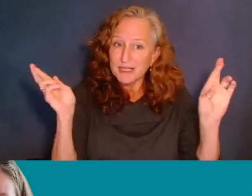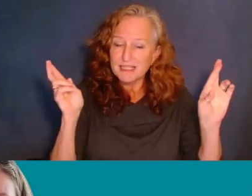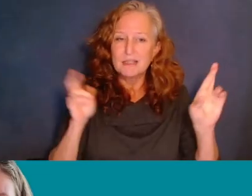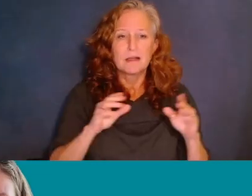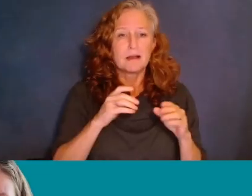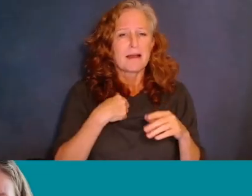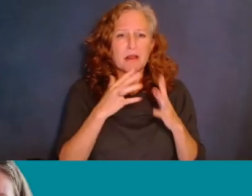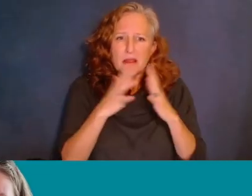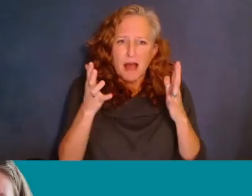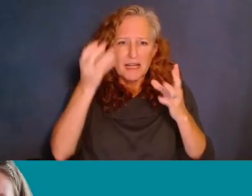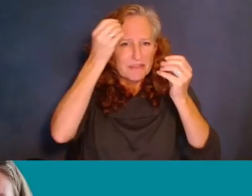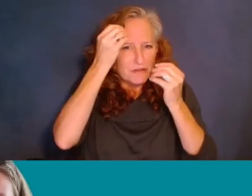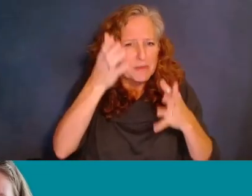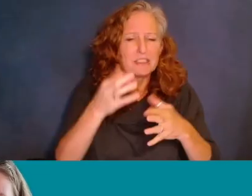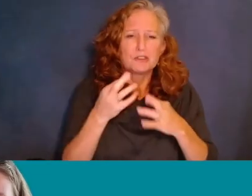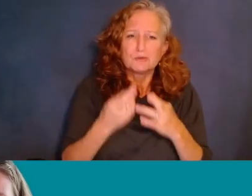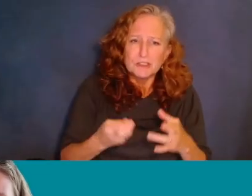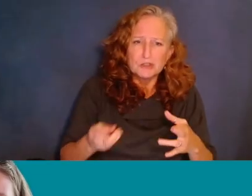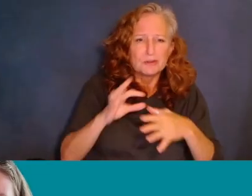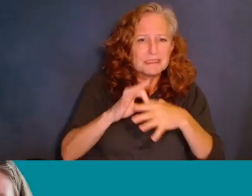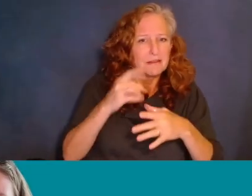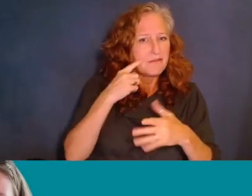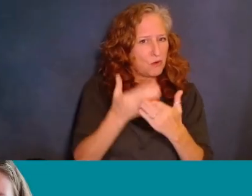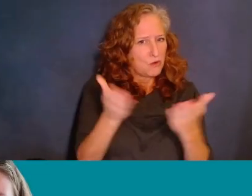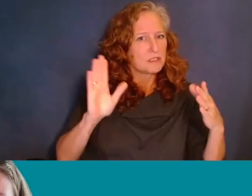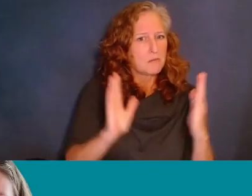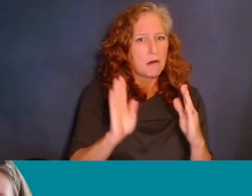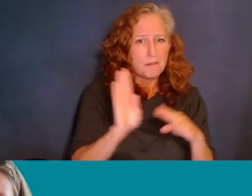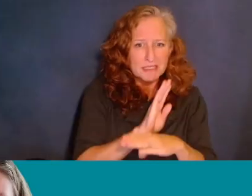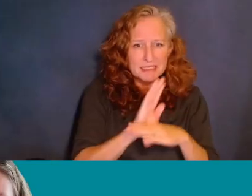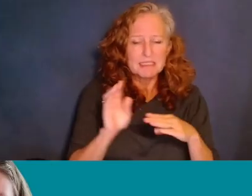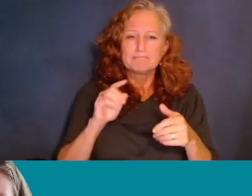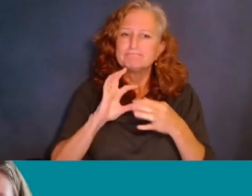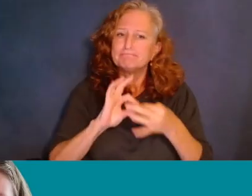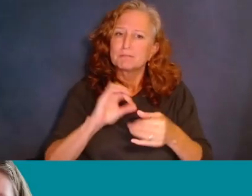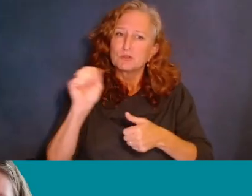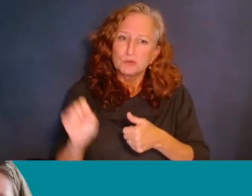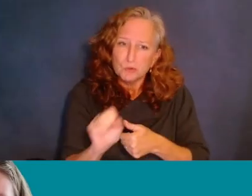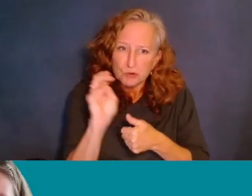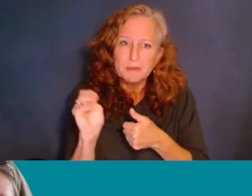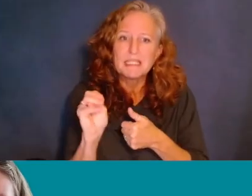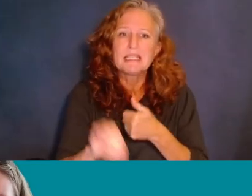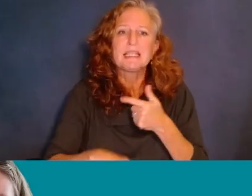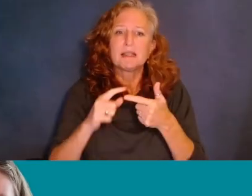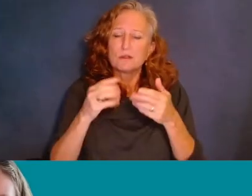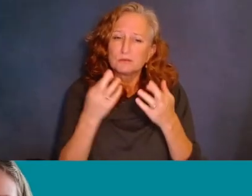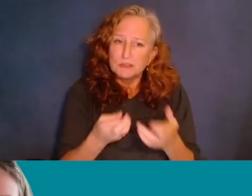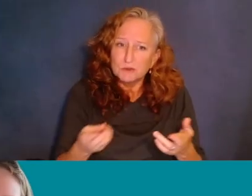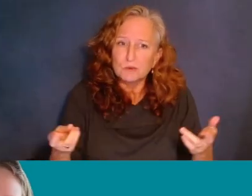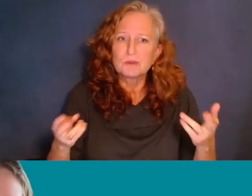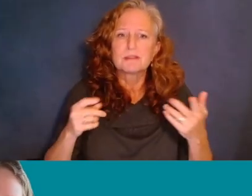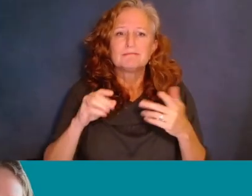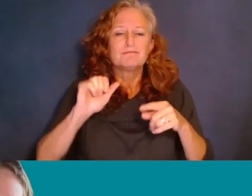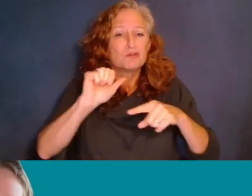media things in there. And so there are some little trainings and resources and things